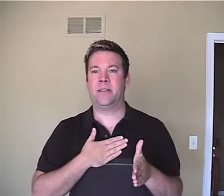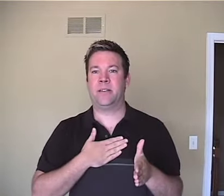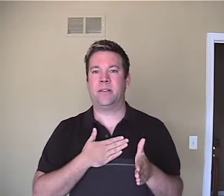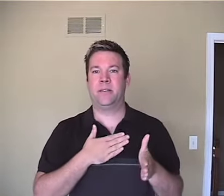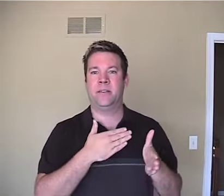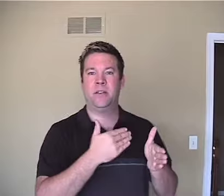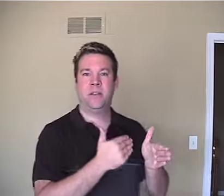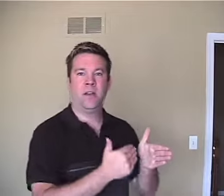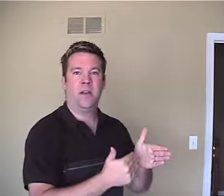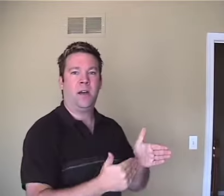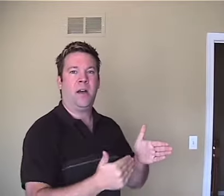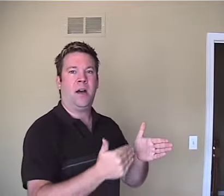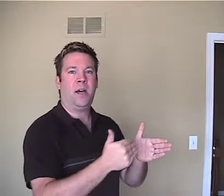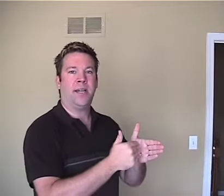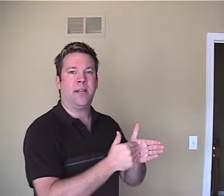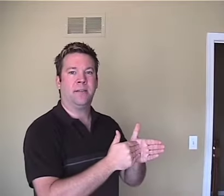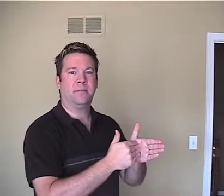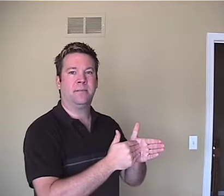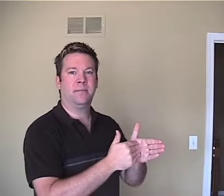Please. Again.